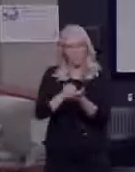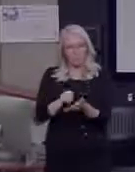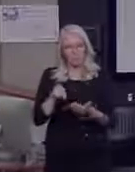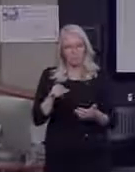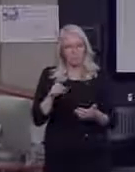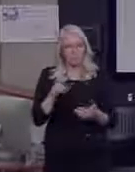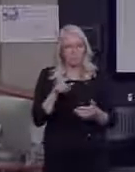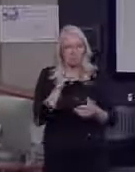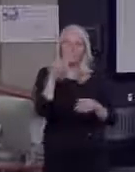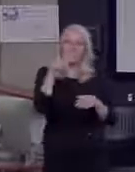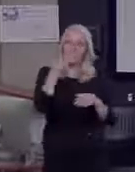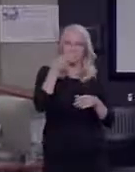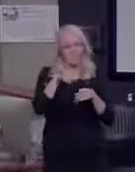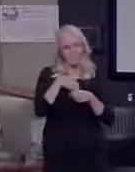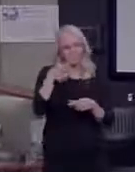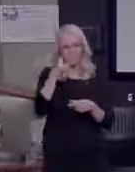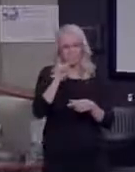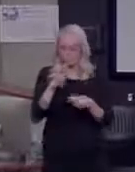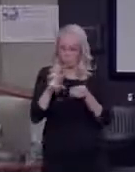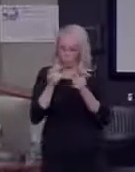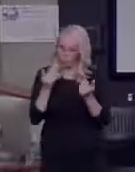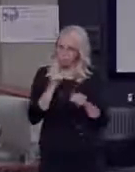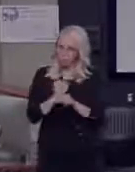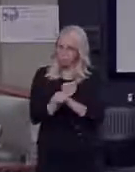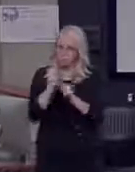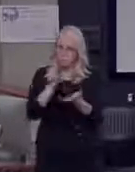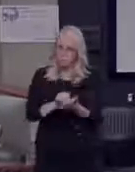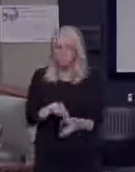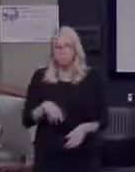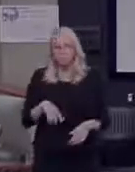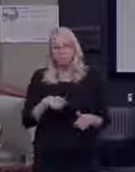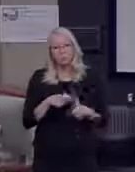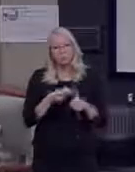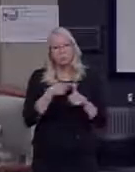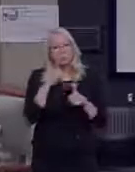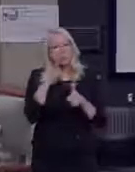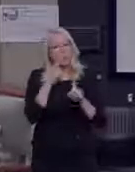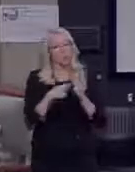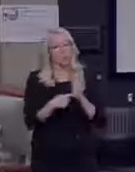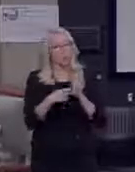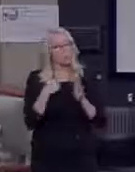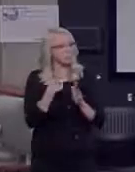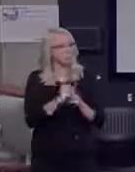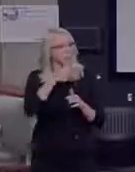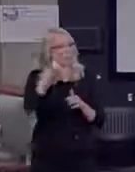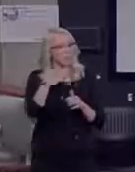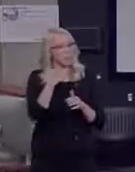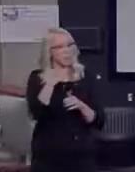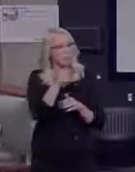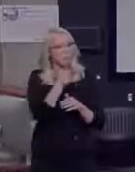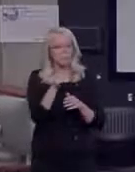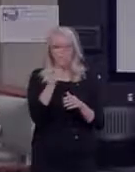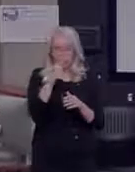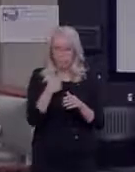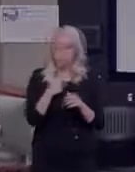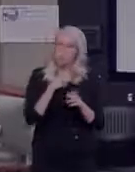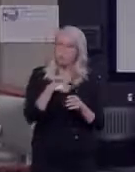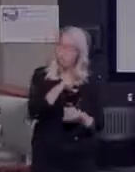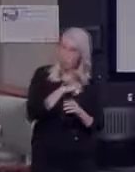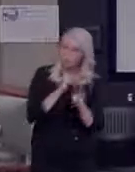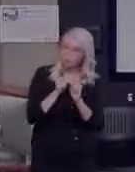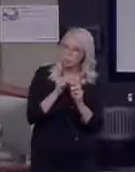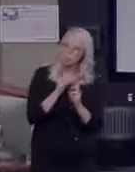in press. Yeah, so for example, we know that having these quality conversations really makes a